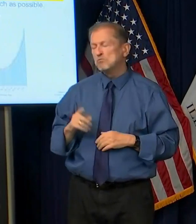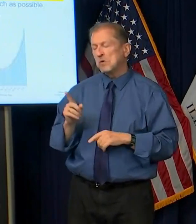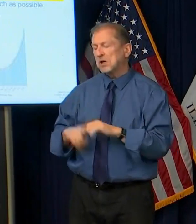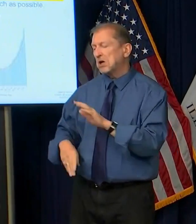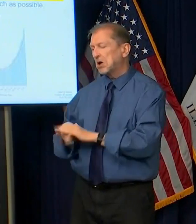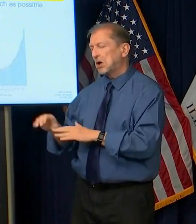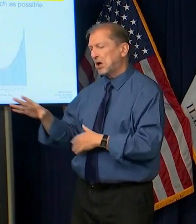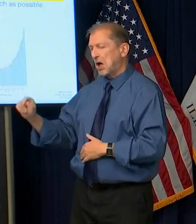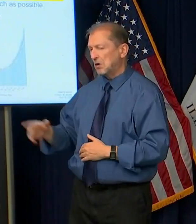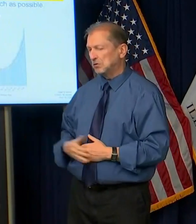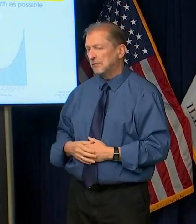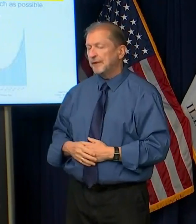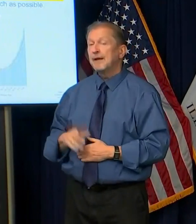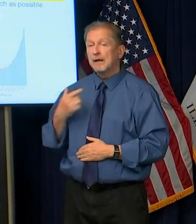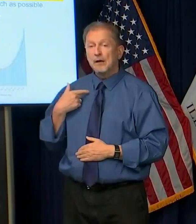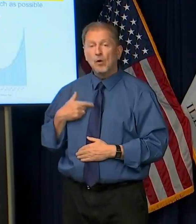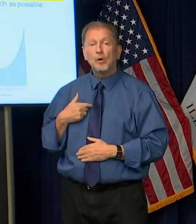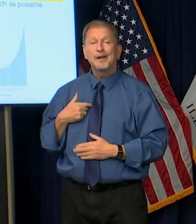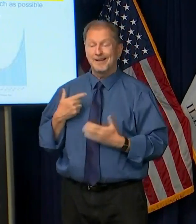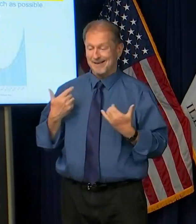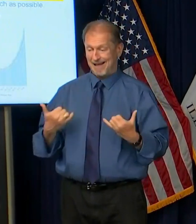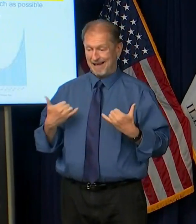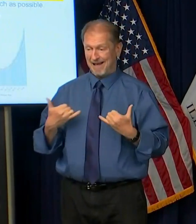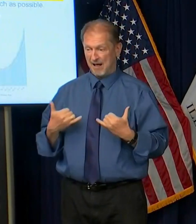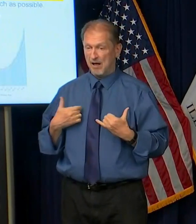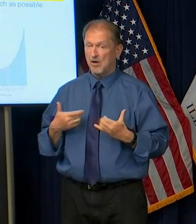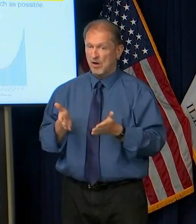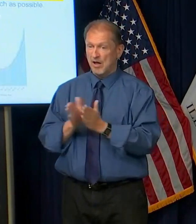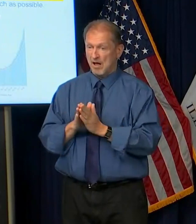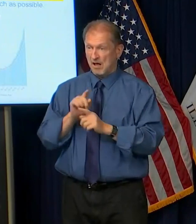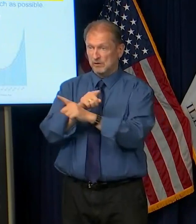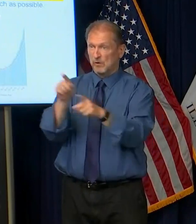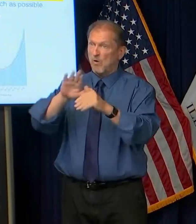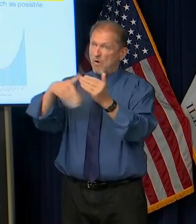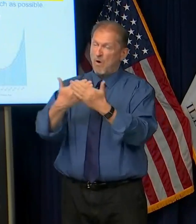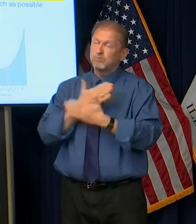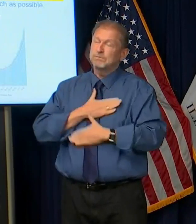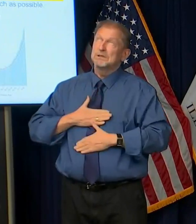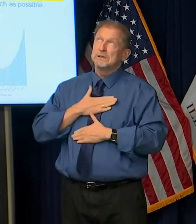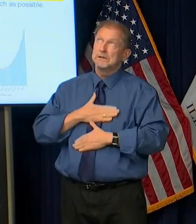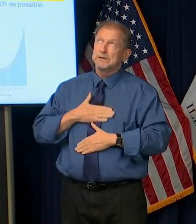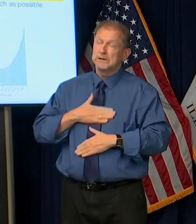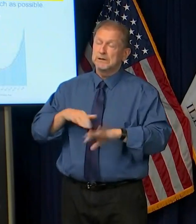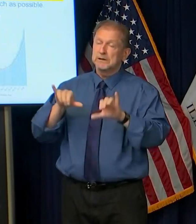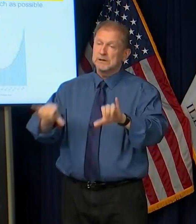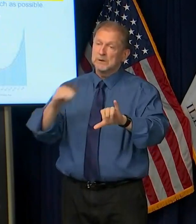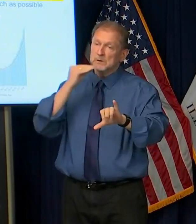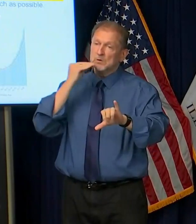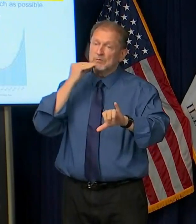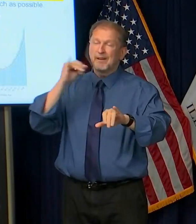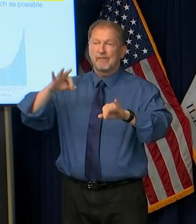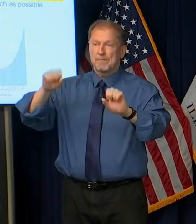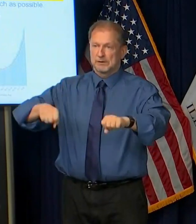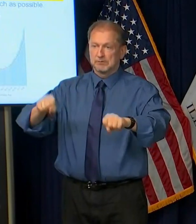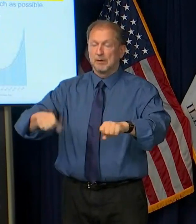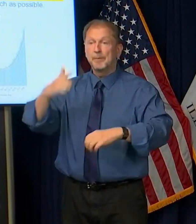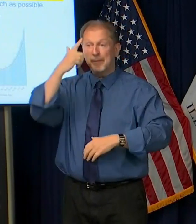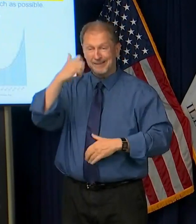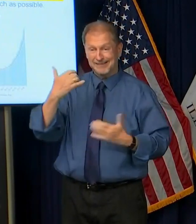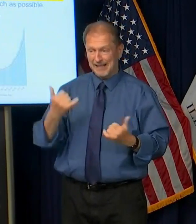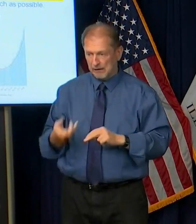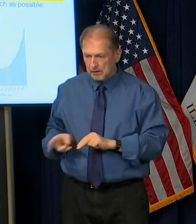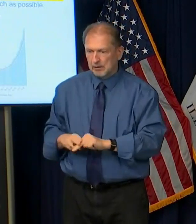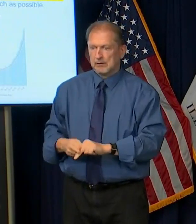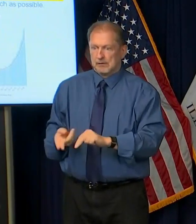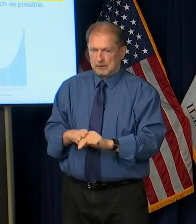every part of the state to stay home as much as possible, because the situation we face now is increasingly